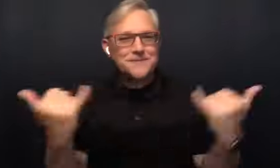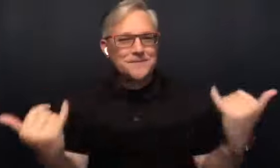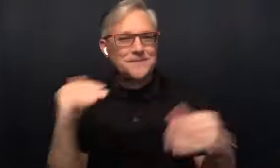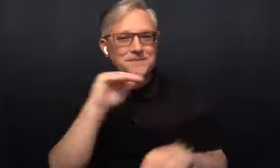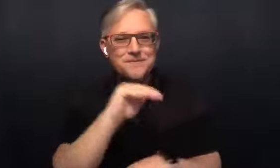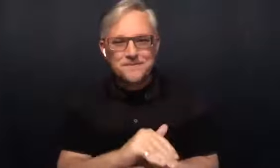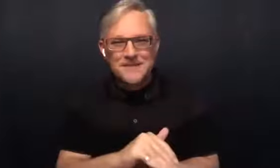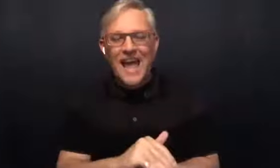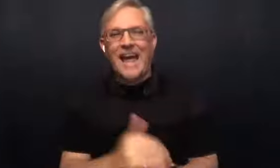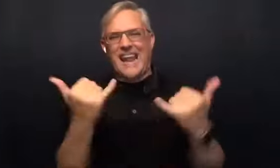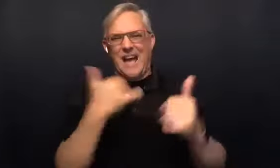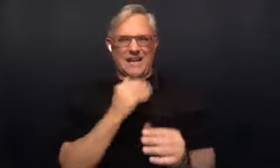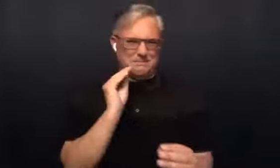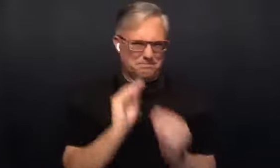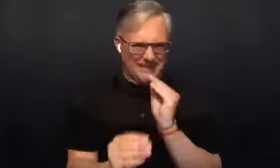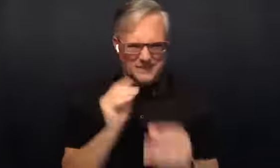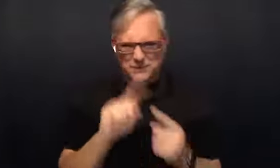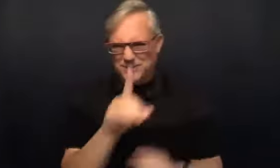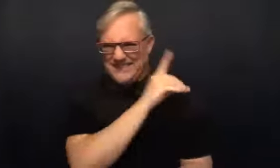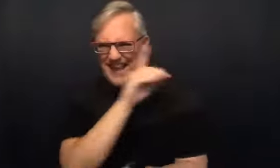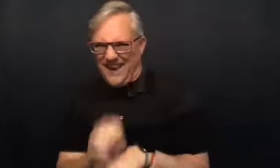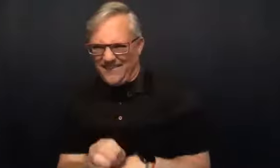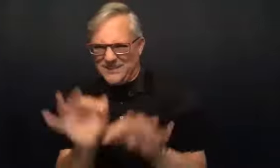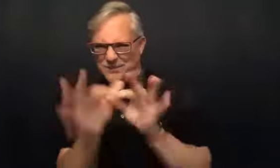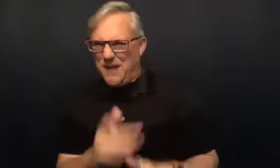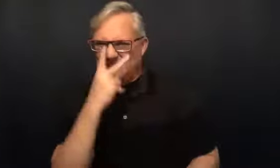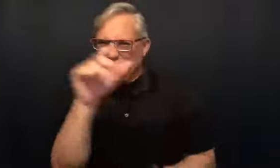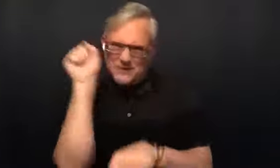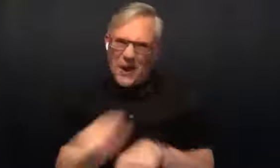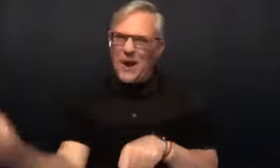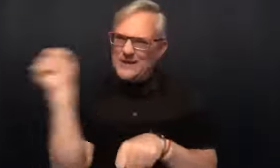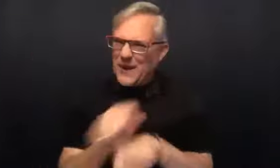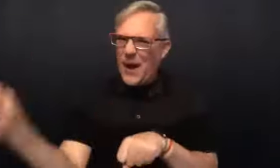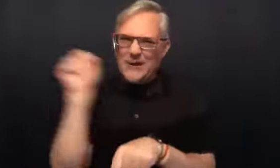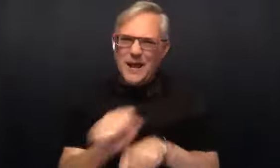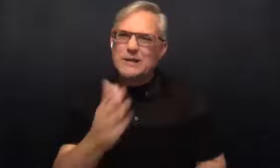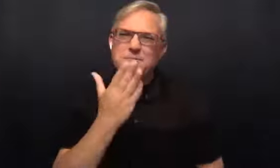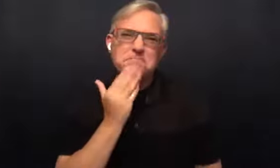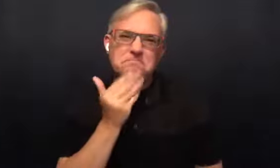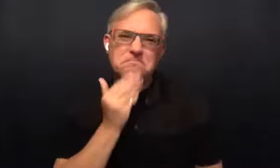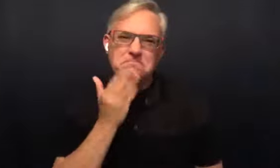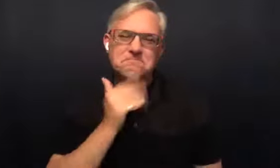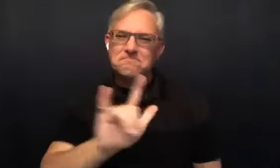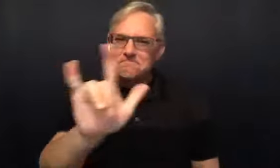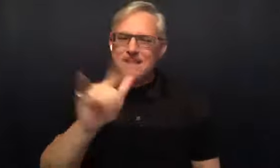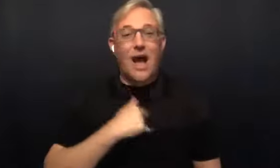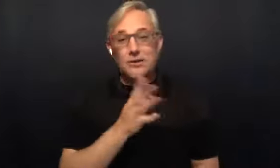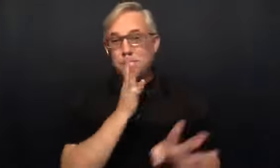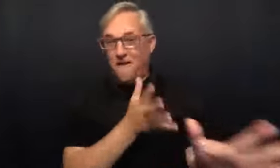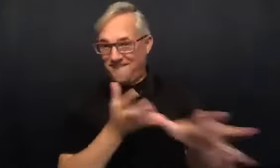to David. I see you working so hard there, honey. And I talk fast for all you slow listeners